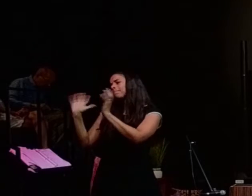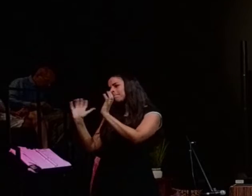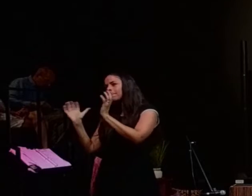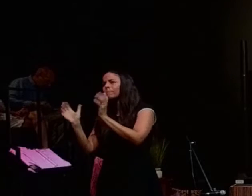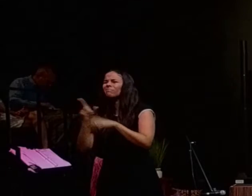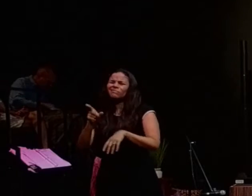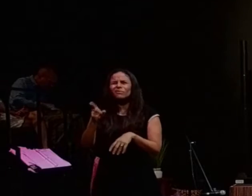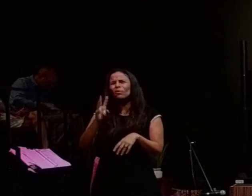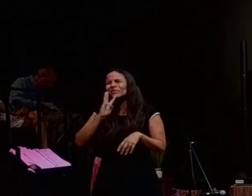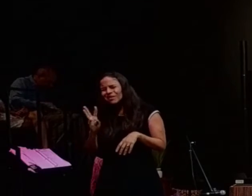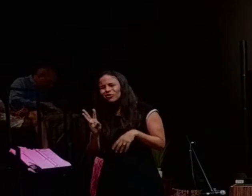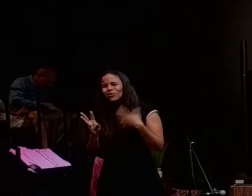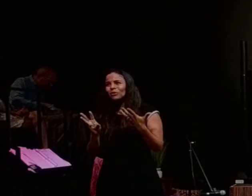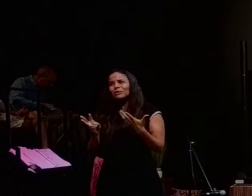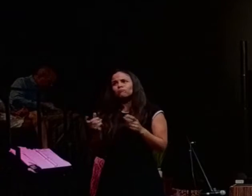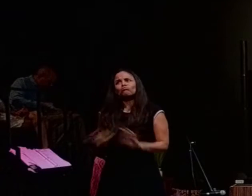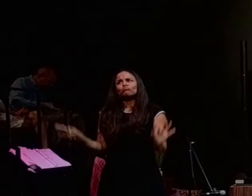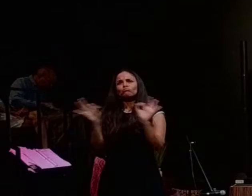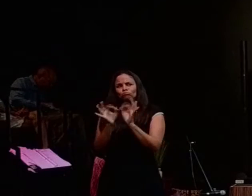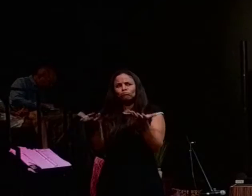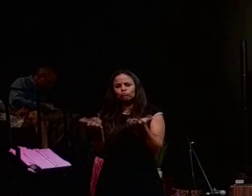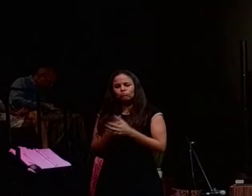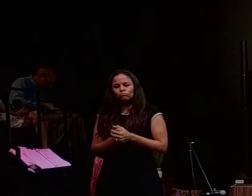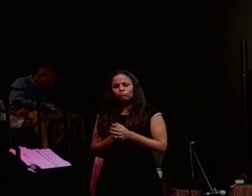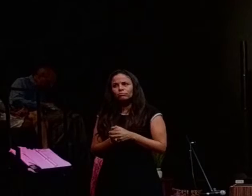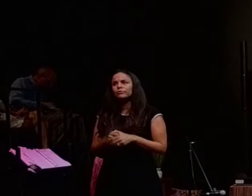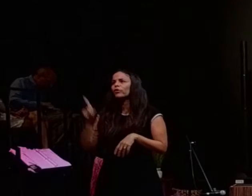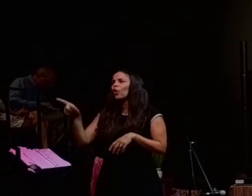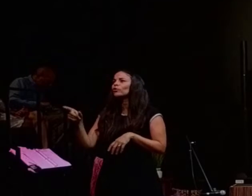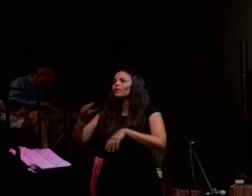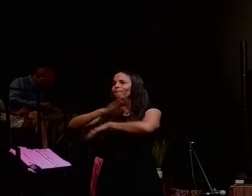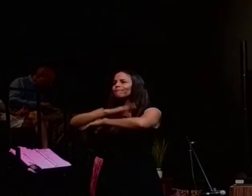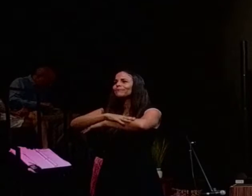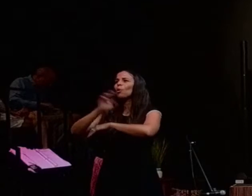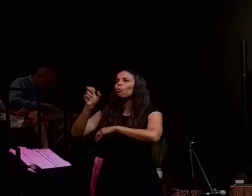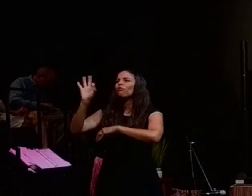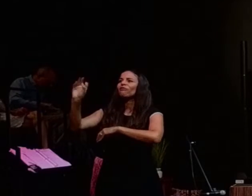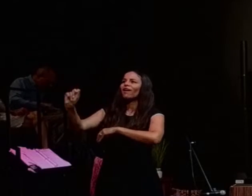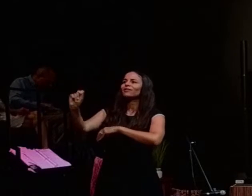When you're 6 years old, it's a big. It's a big deal to go up to the buffet by yourself, right?